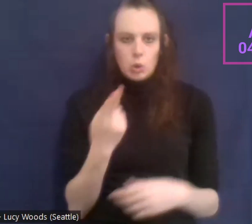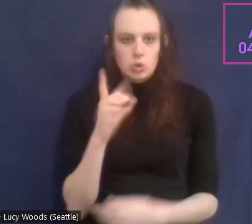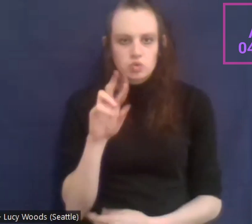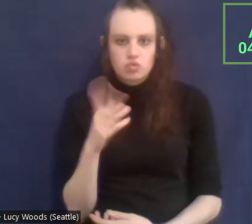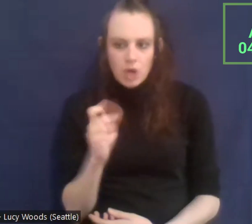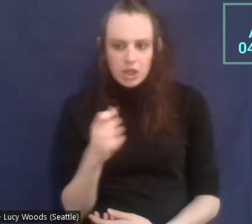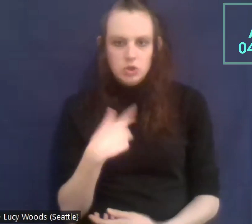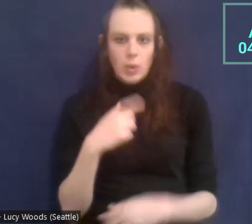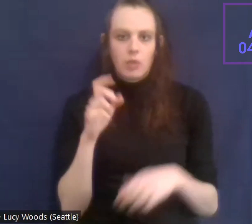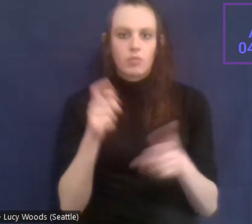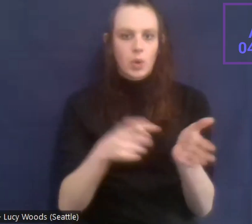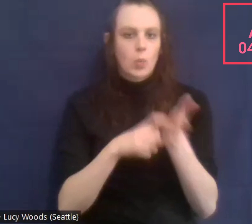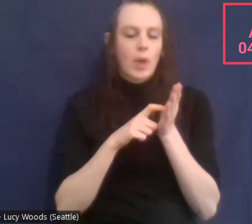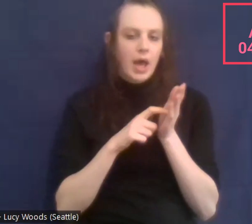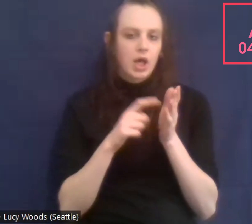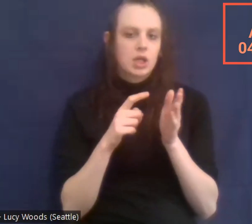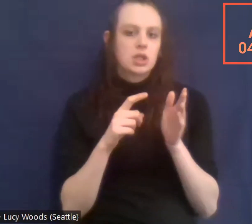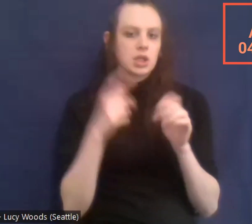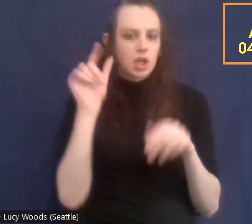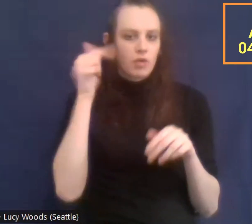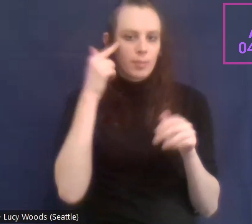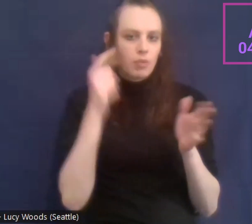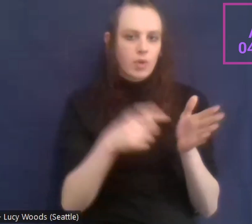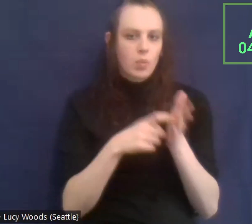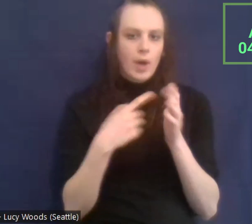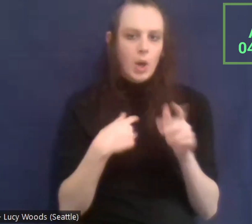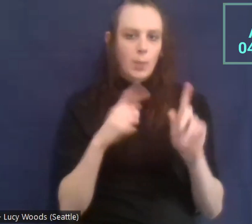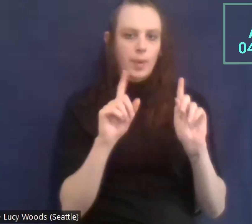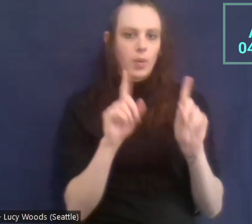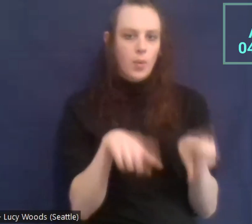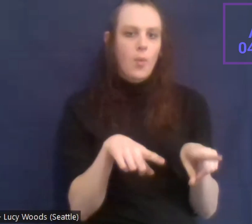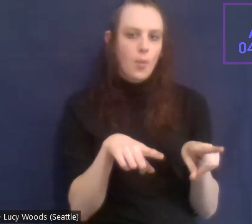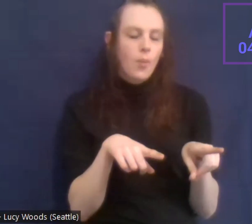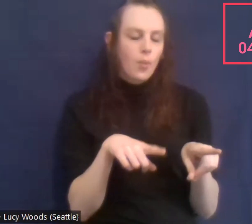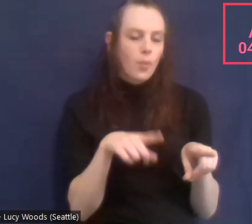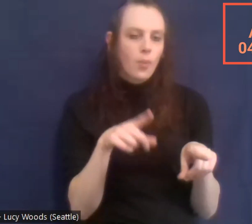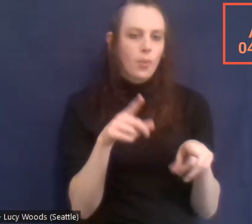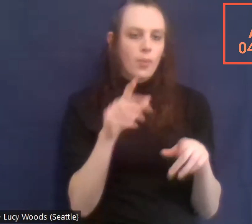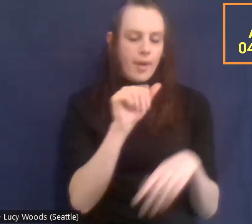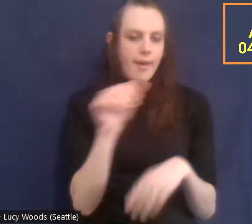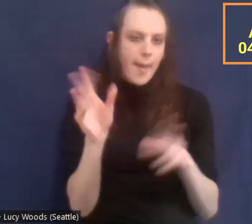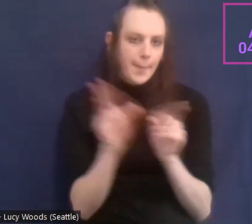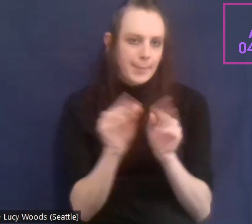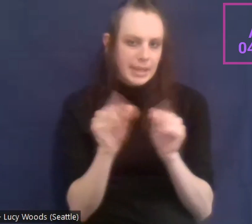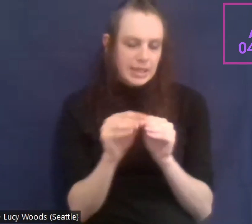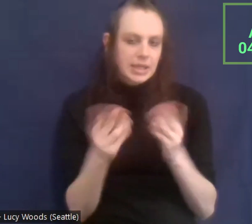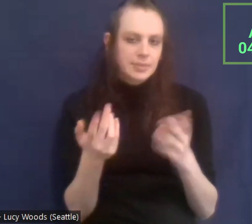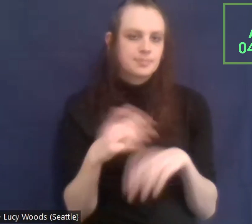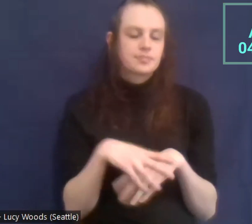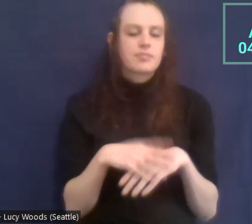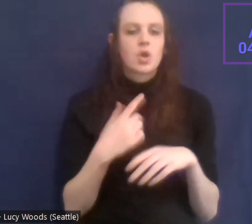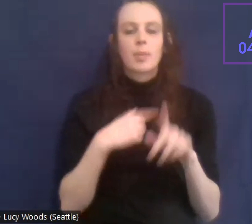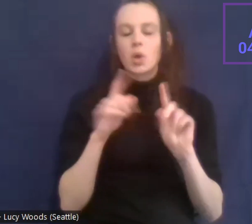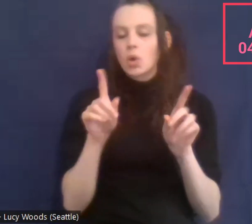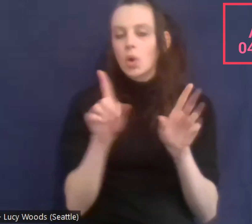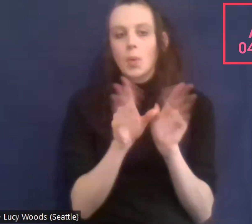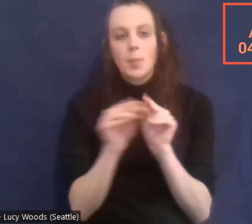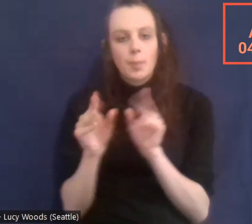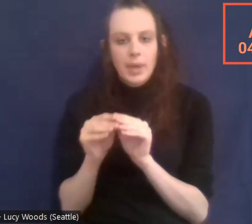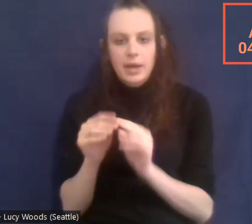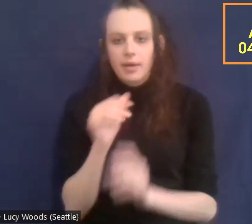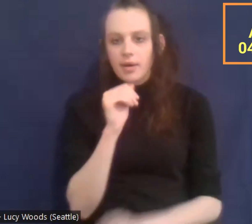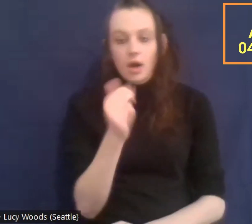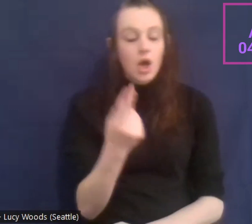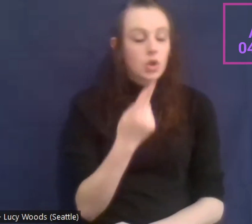signed. Um, and I started going to meetings on a regular basis, and I started staying clean. I would go to meetings, and not drink or use